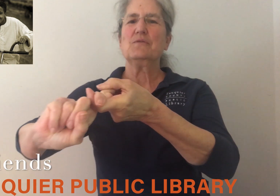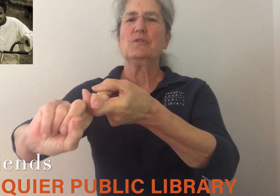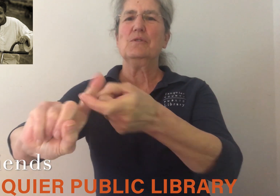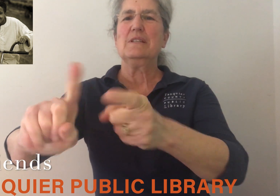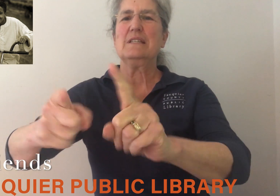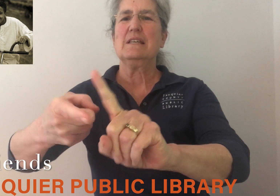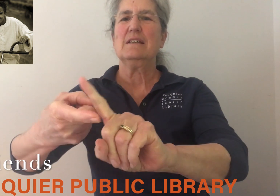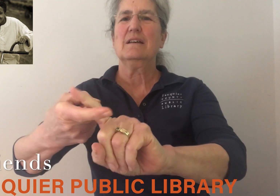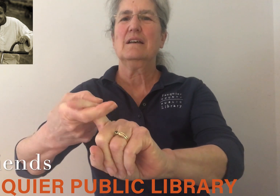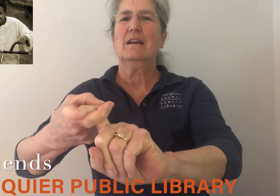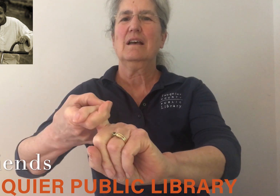you to see.